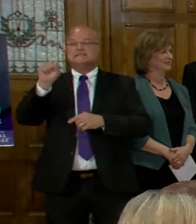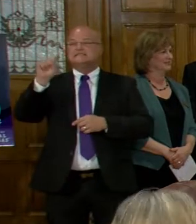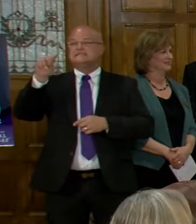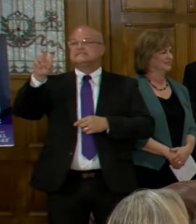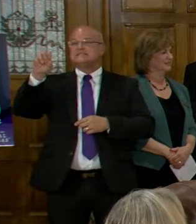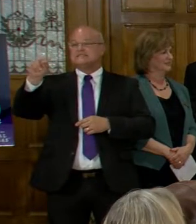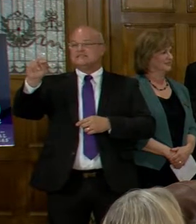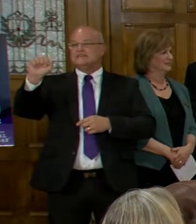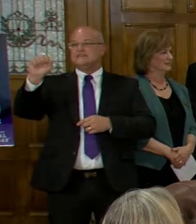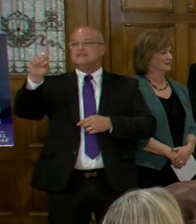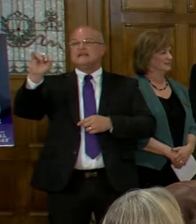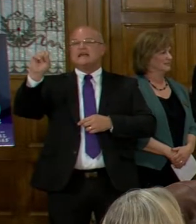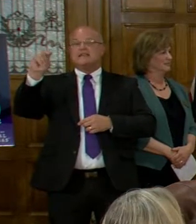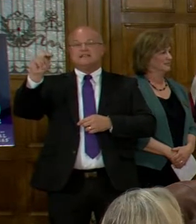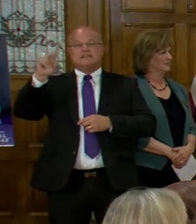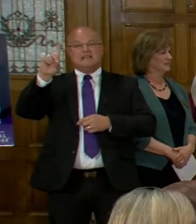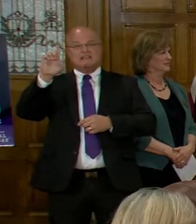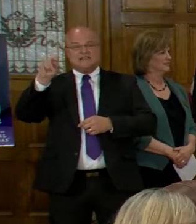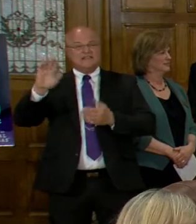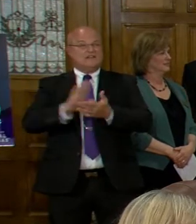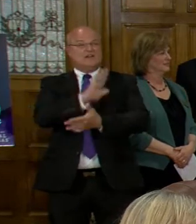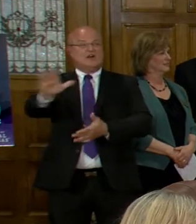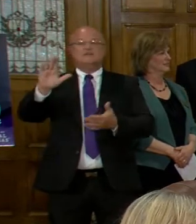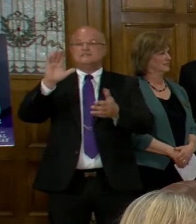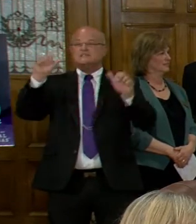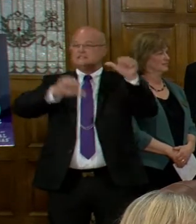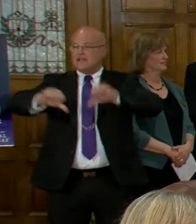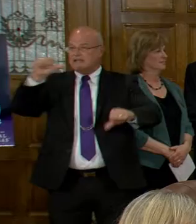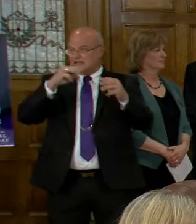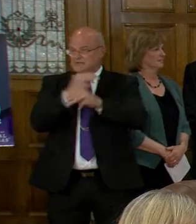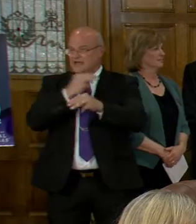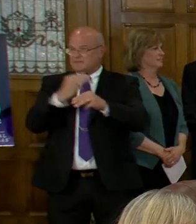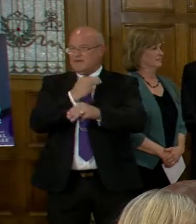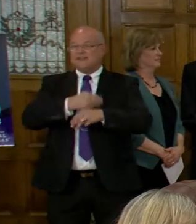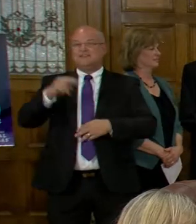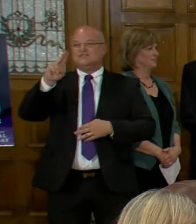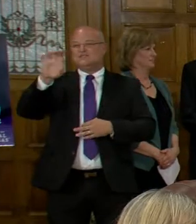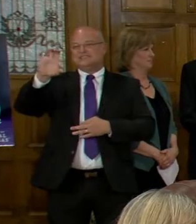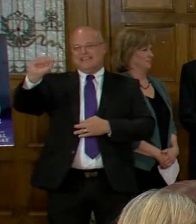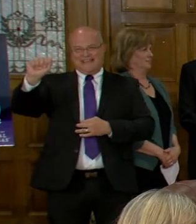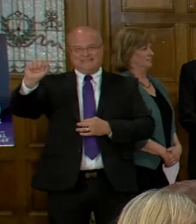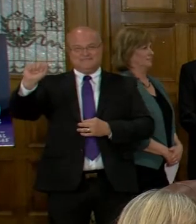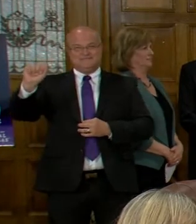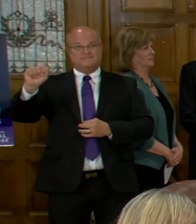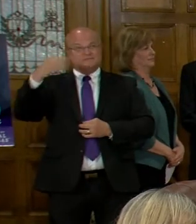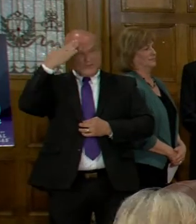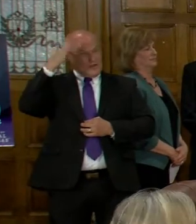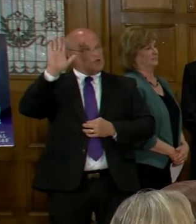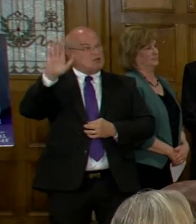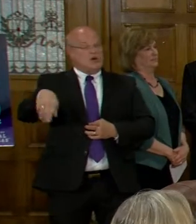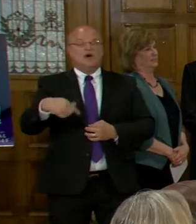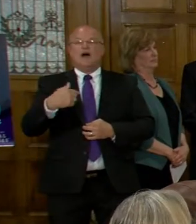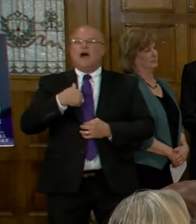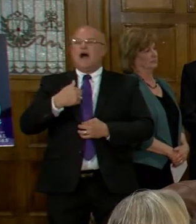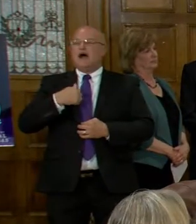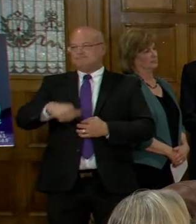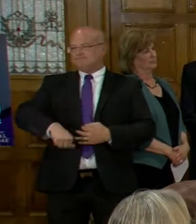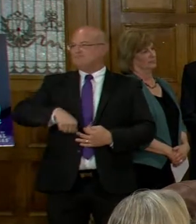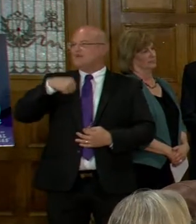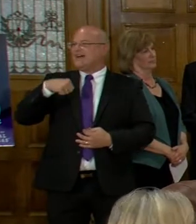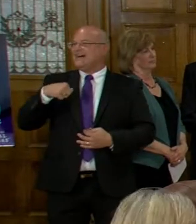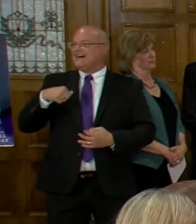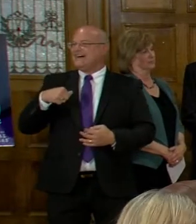Stephen Addison, the Dean of the College of Science and Mathematics at UCA. As you all know, I'm very